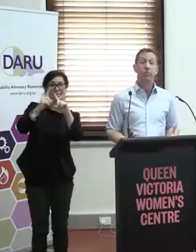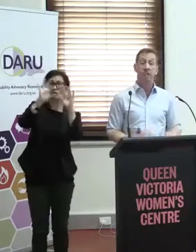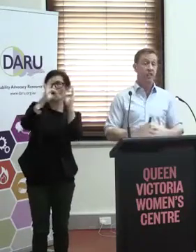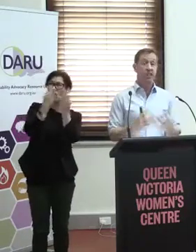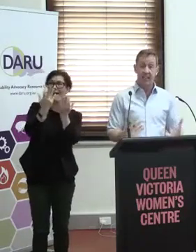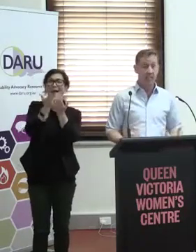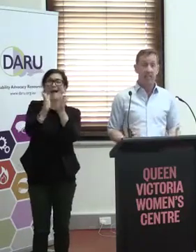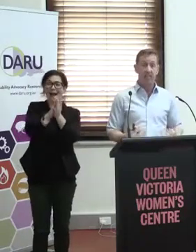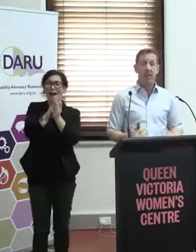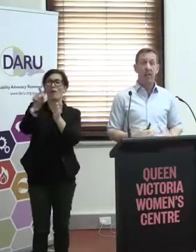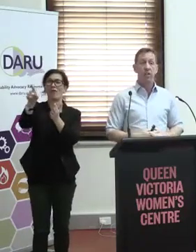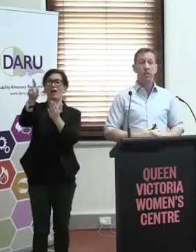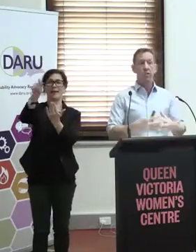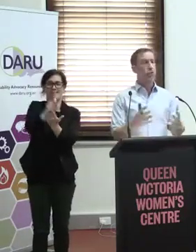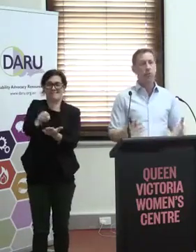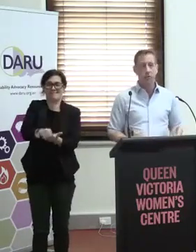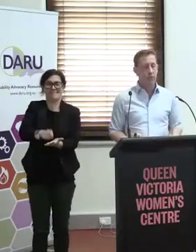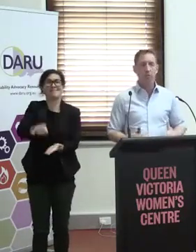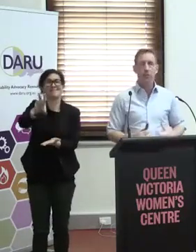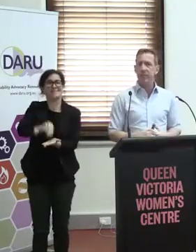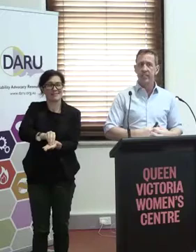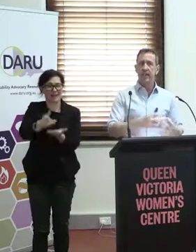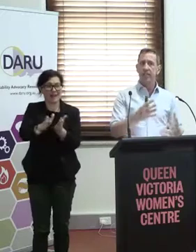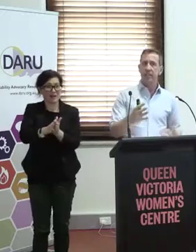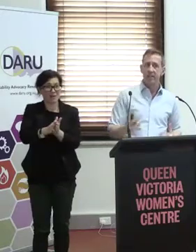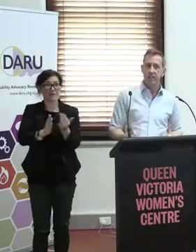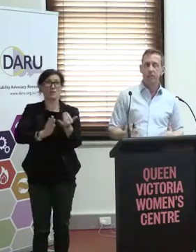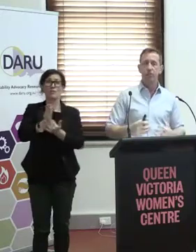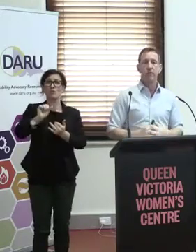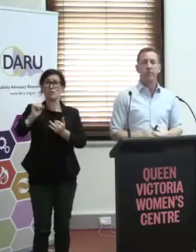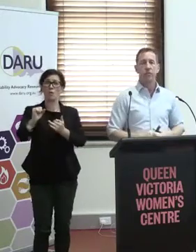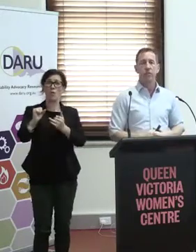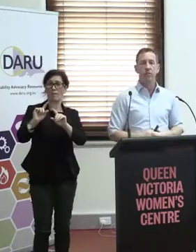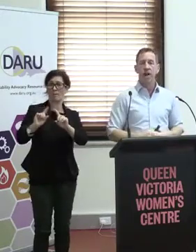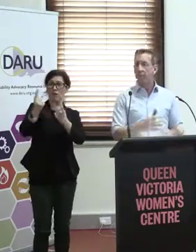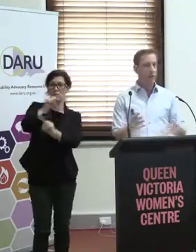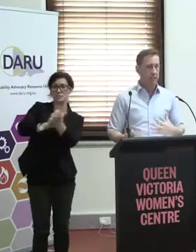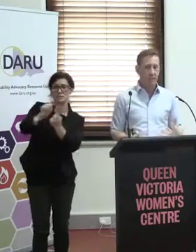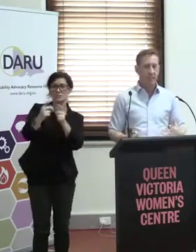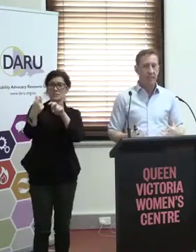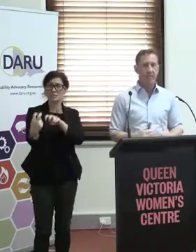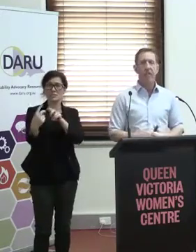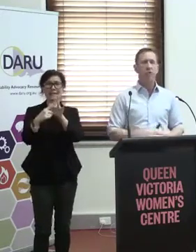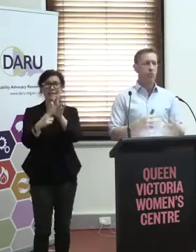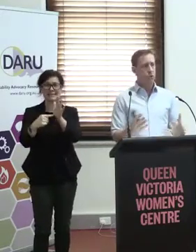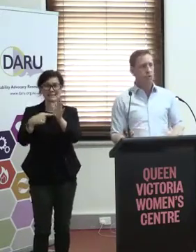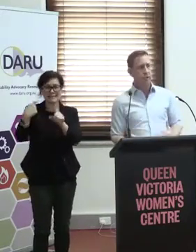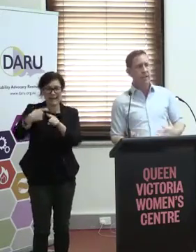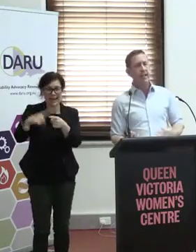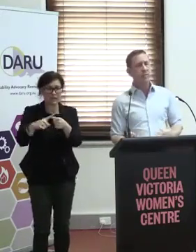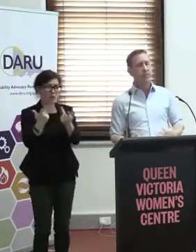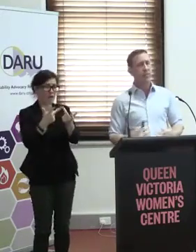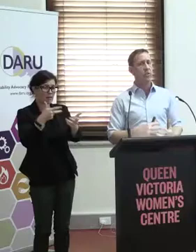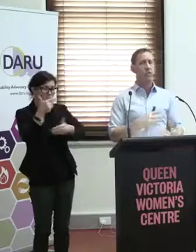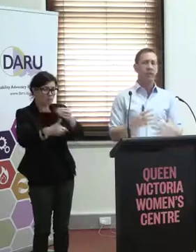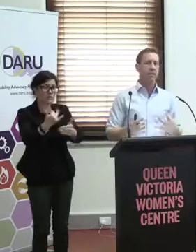actually capture the data. Do you do it through your intake process? Do you do it through other processes? Do you do it